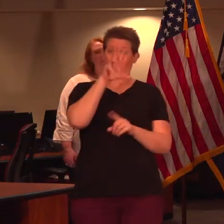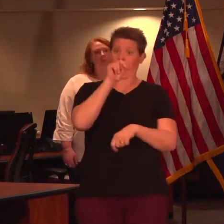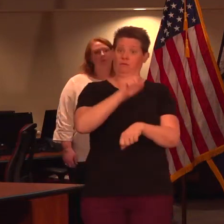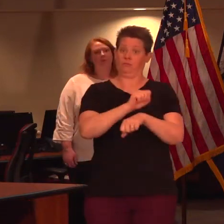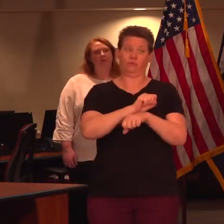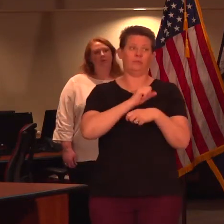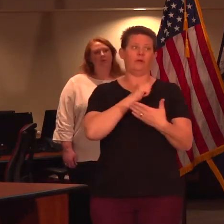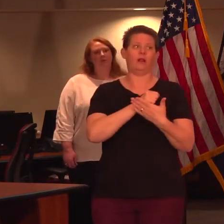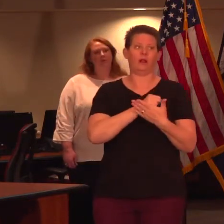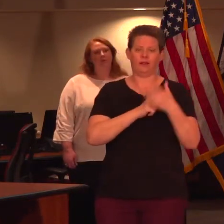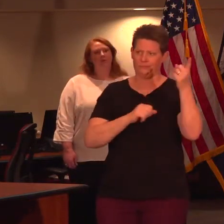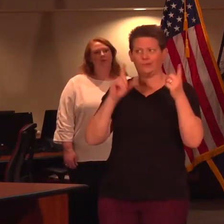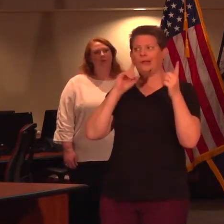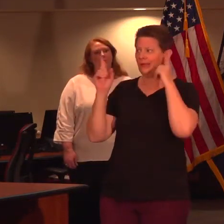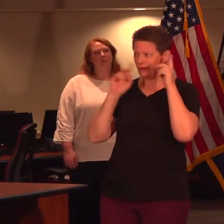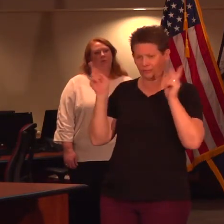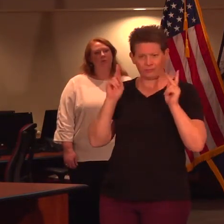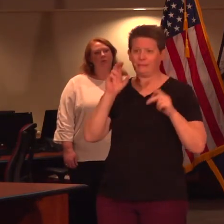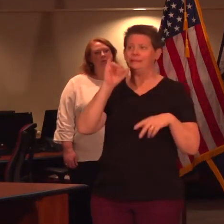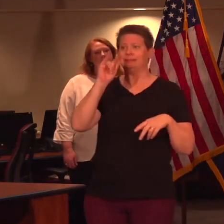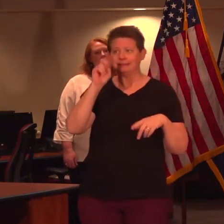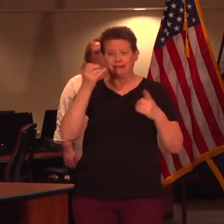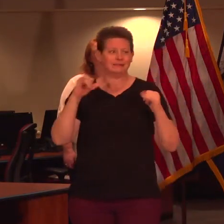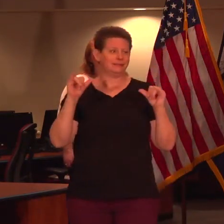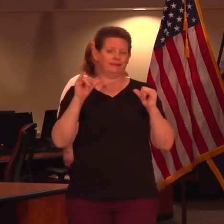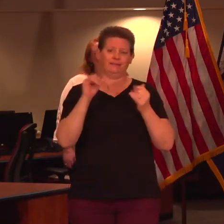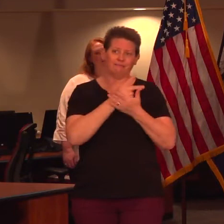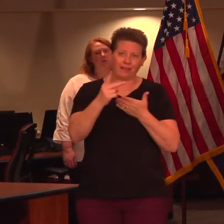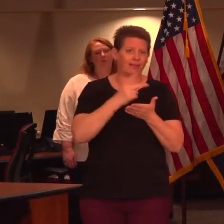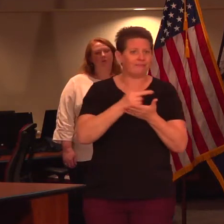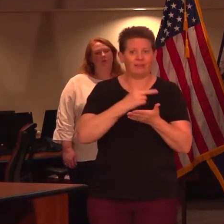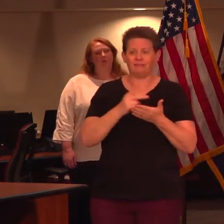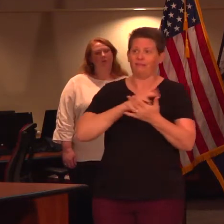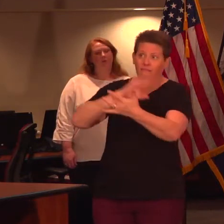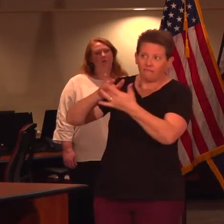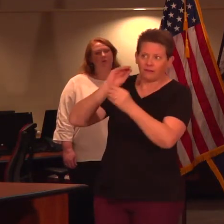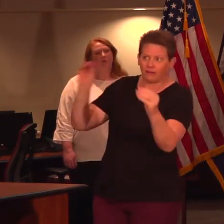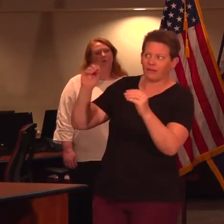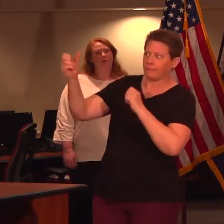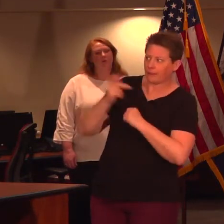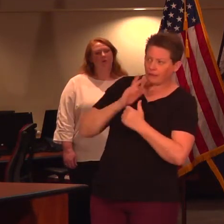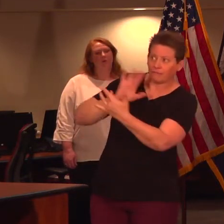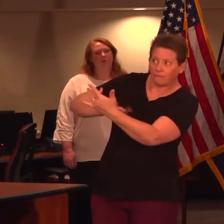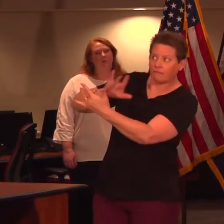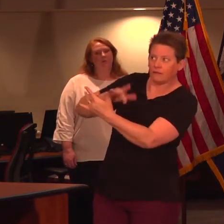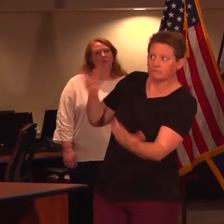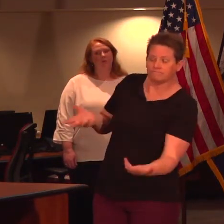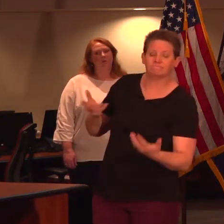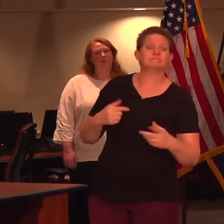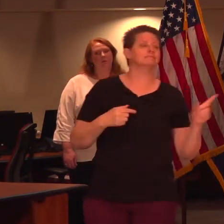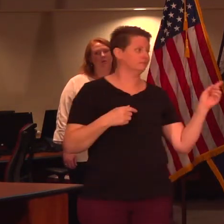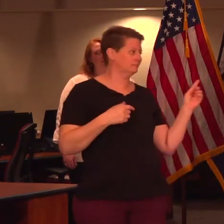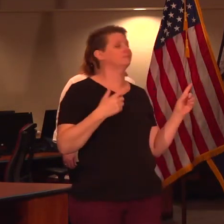help with that, but we're hearing from a lot of people that the site is still not working for them, they're not hearing back. What do you say to those folks? Well, we were